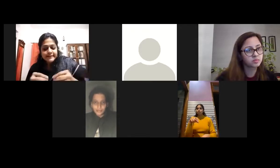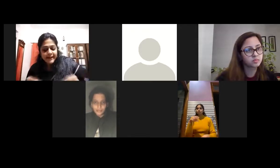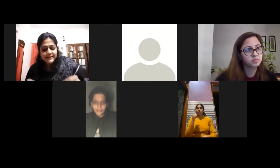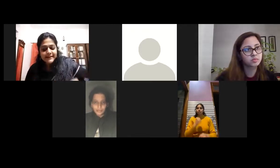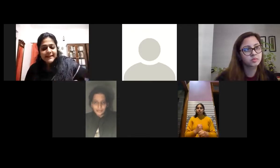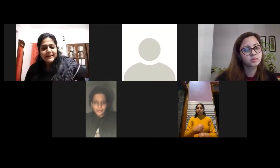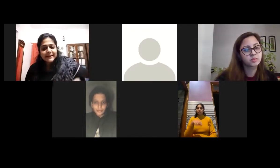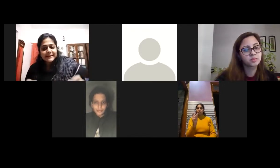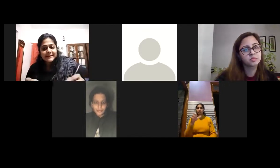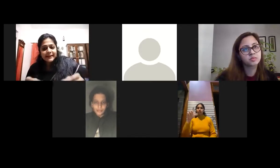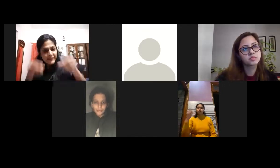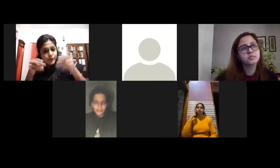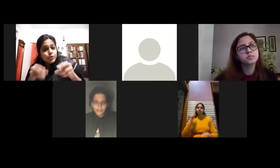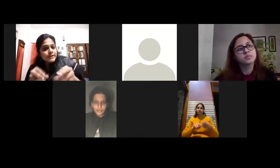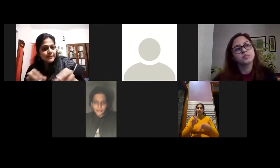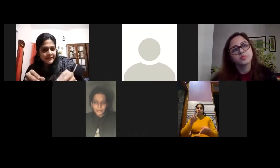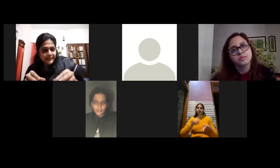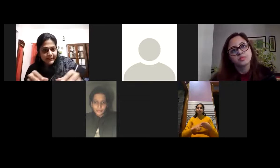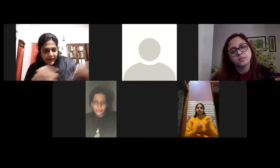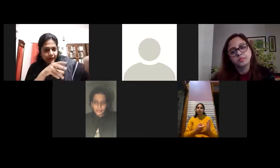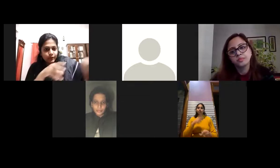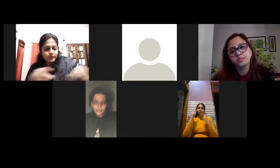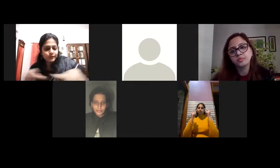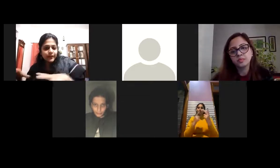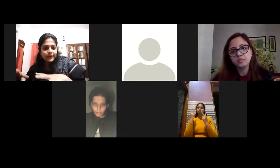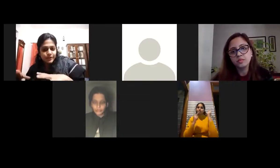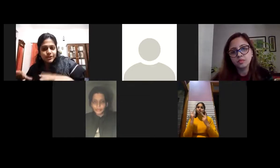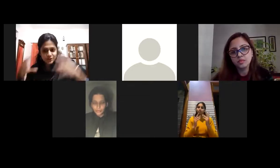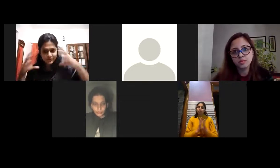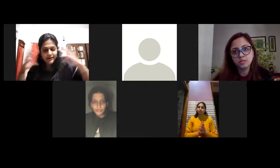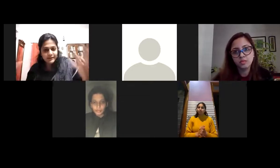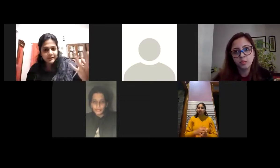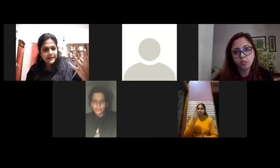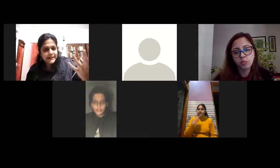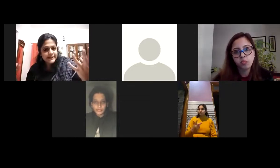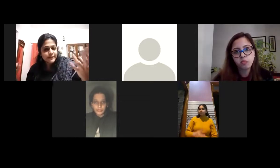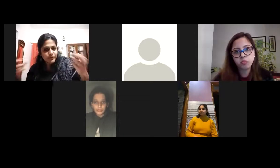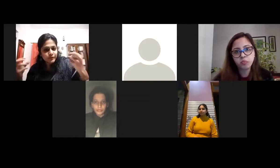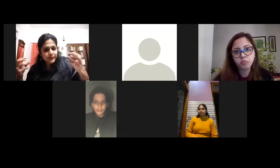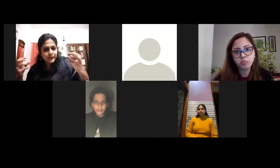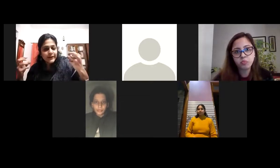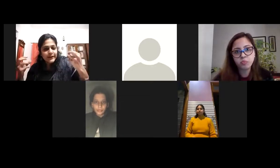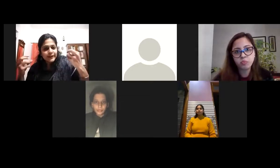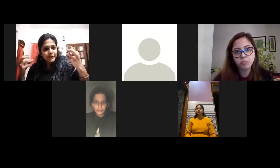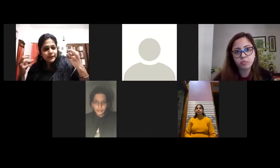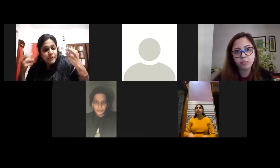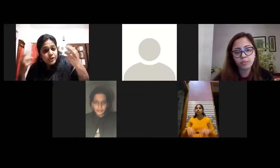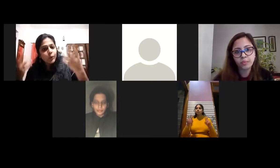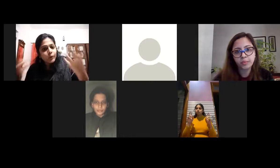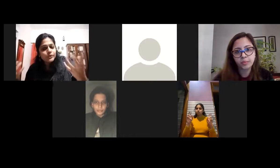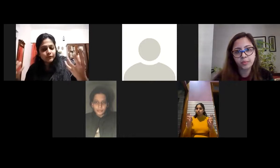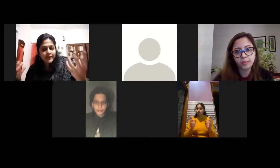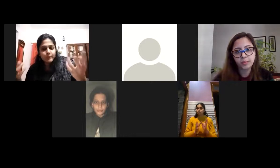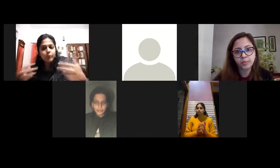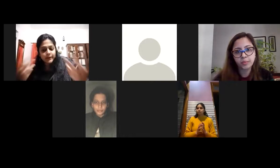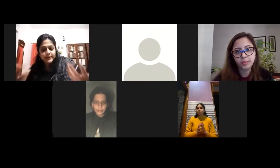is a text that is rooted in a particular kind of tradition, right? In terms of the